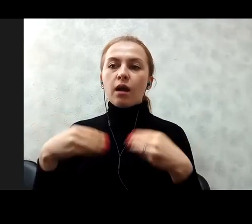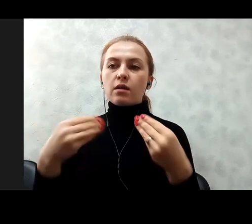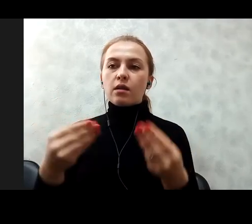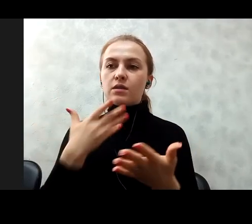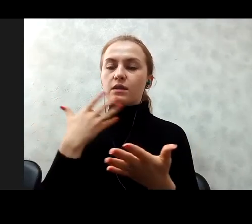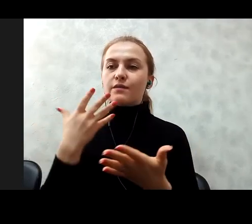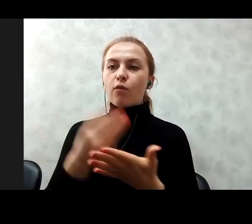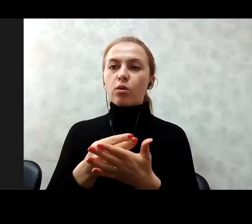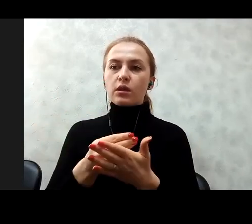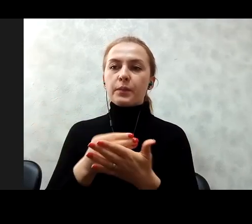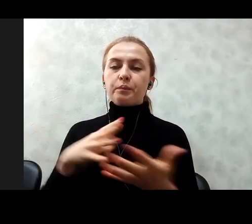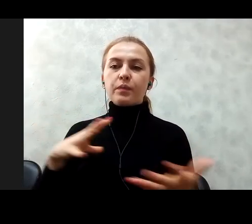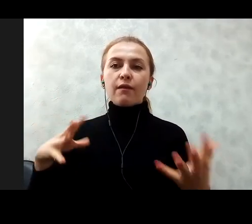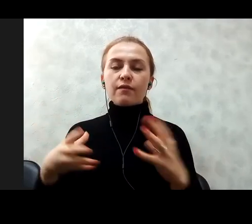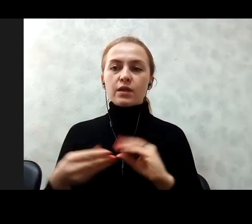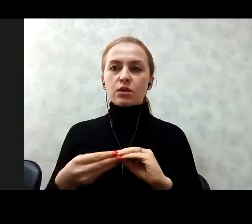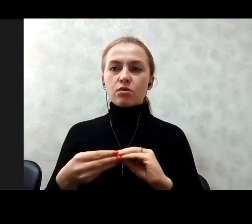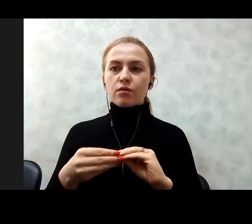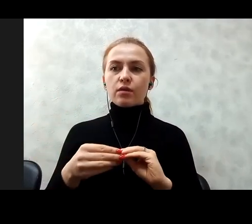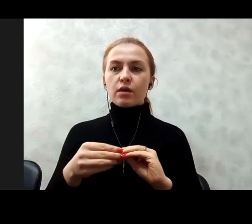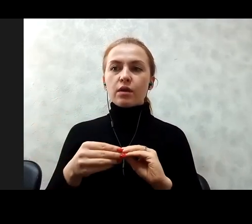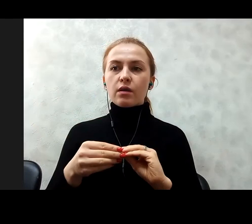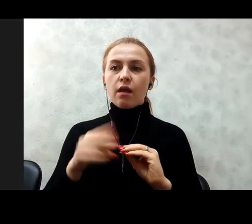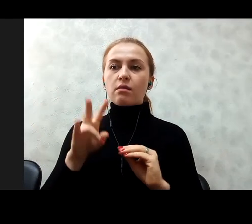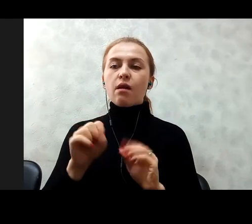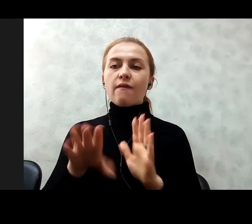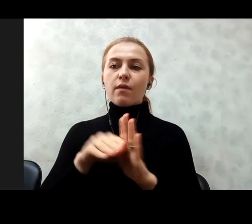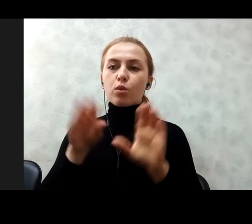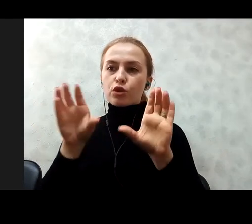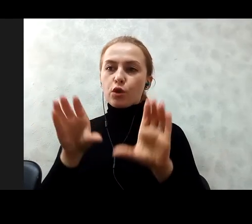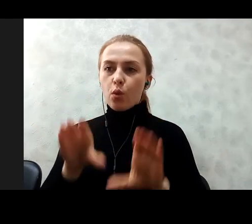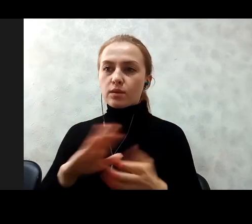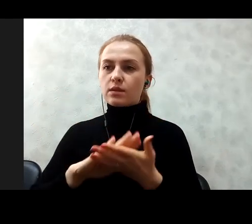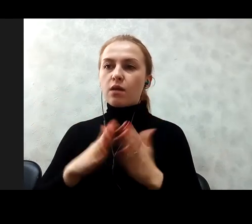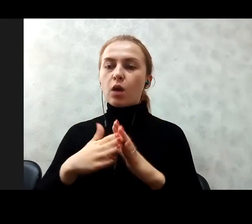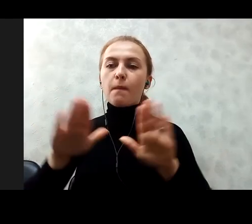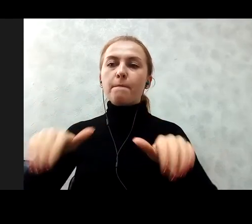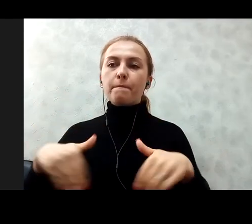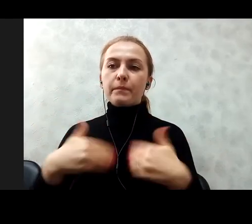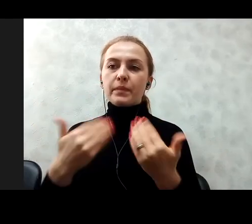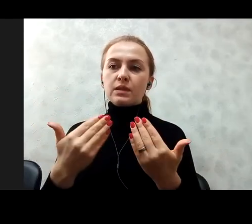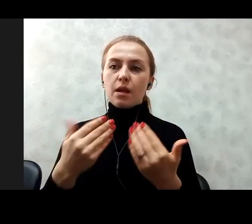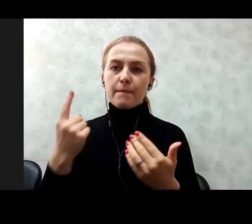opinion of the Venice Commission or OSCE or DEAR